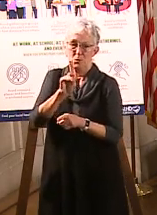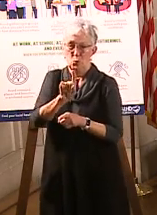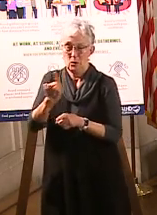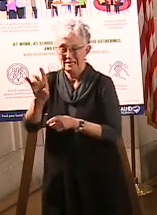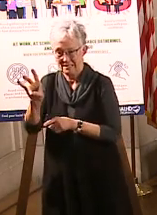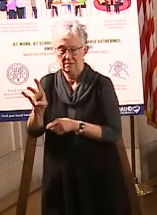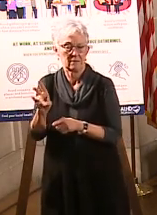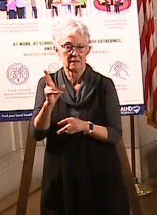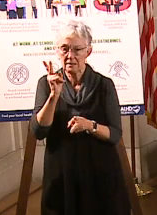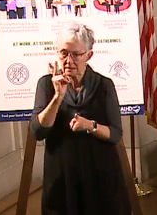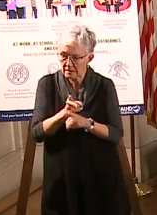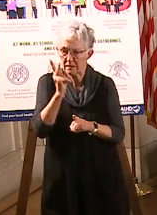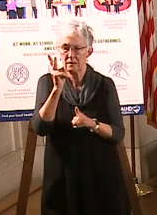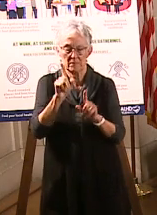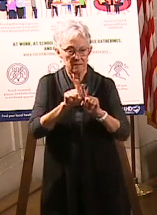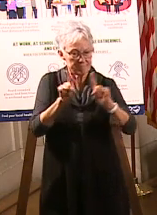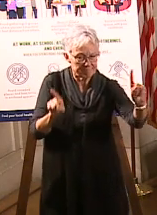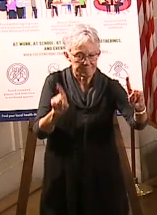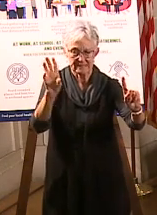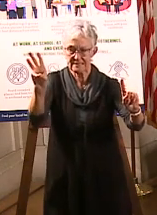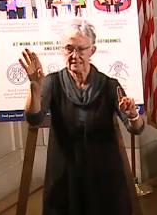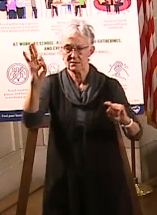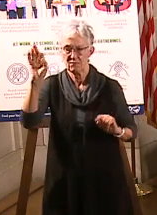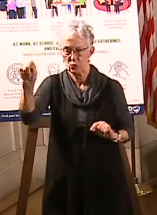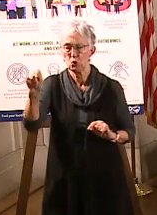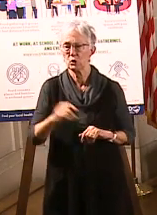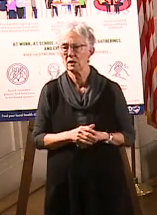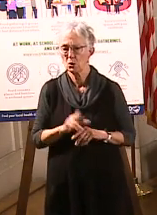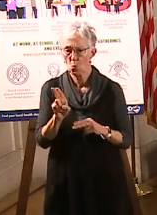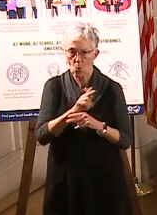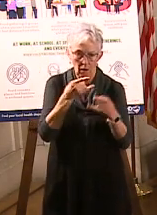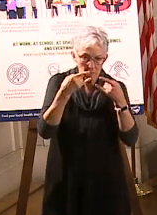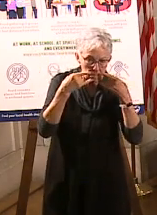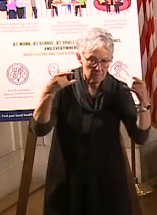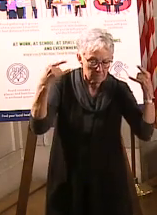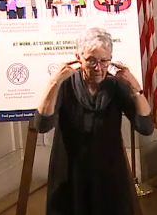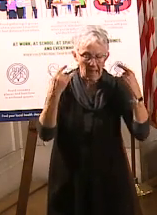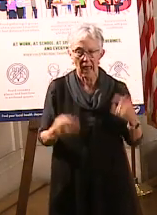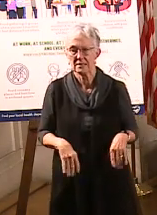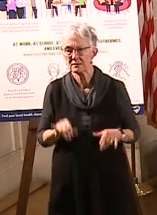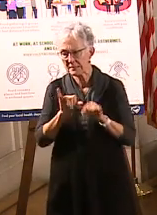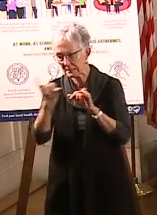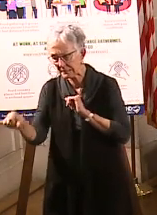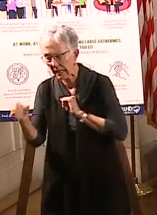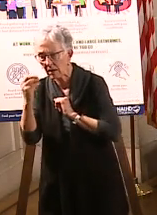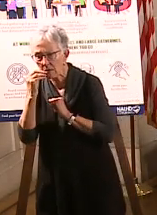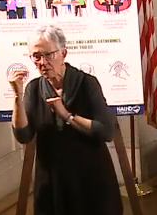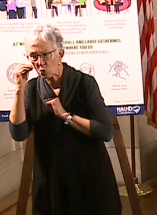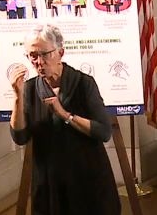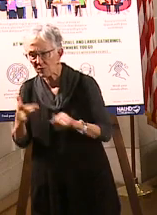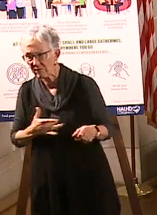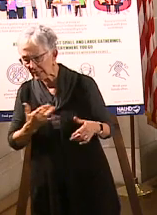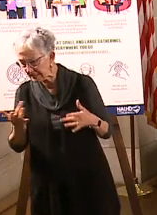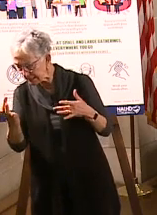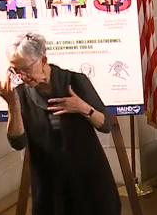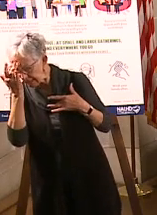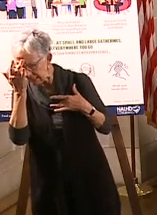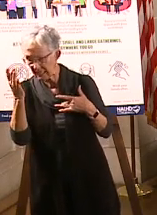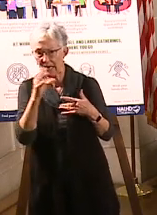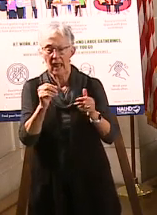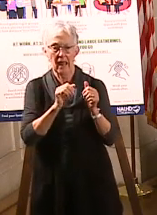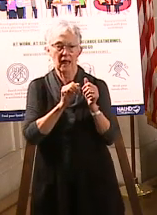distance, you're wearing a mask when you go to the store, washing your hands, stay home when you're sick, avoiding the 3 C's. This will all help us slow down the spread of the virus, especially as we have a